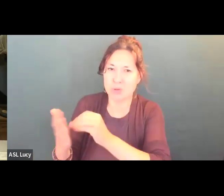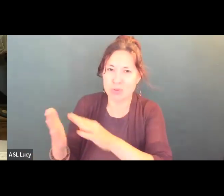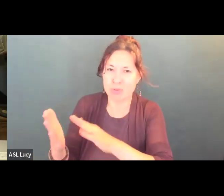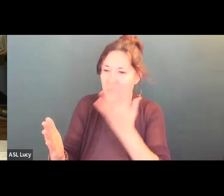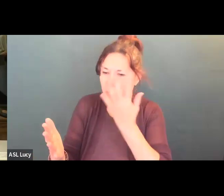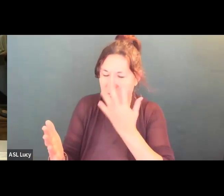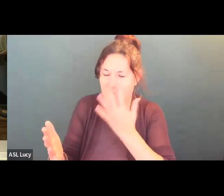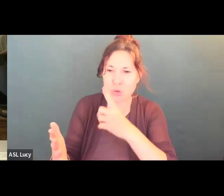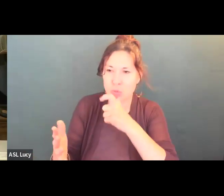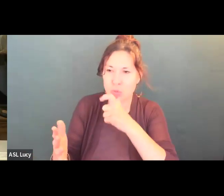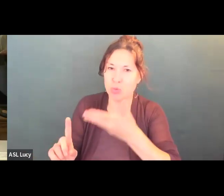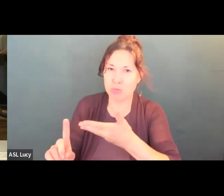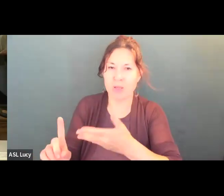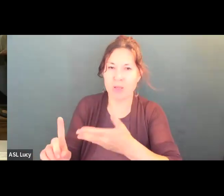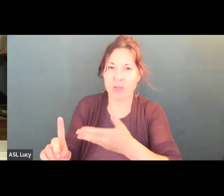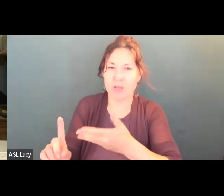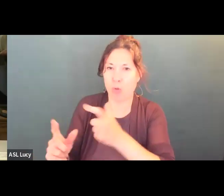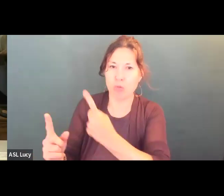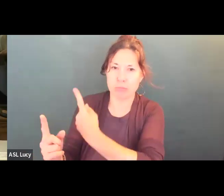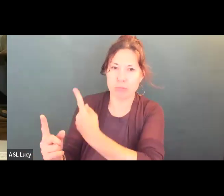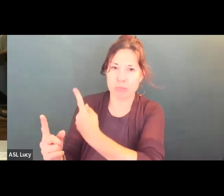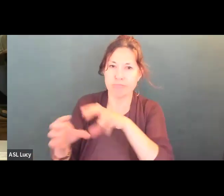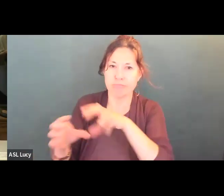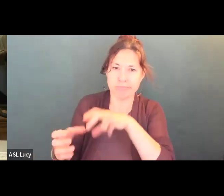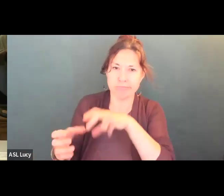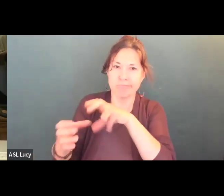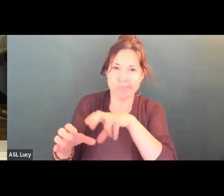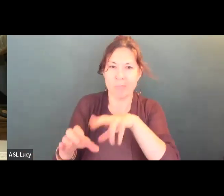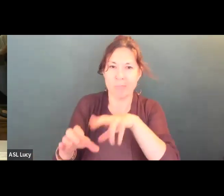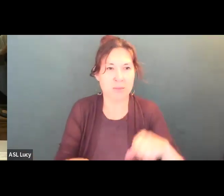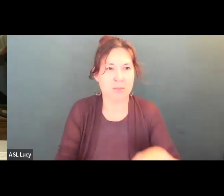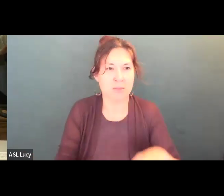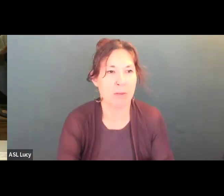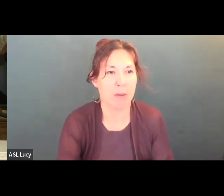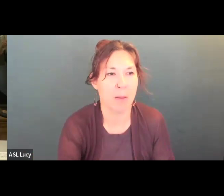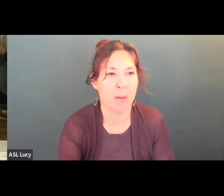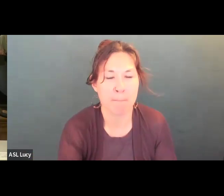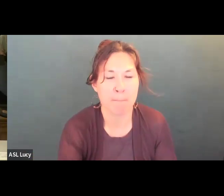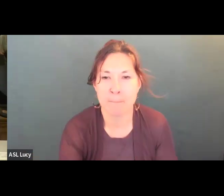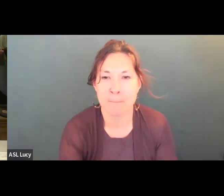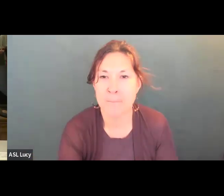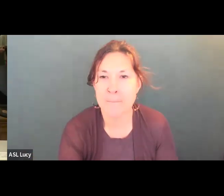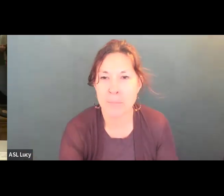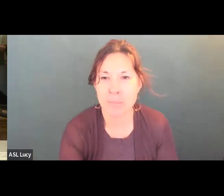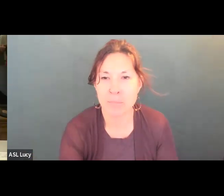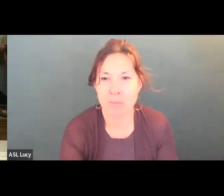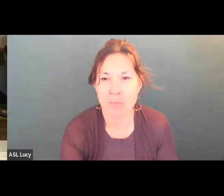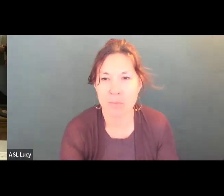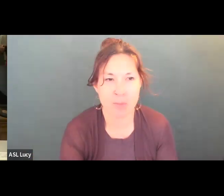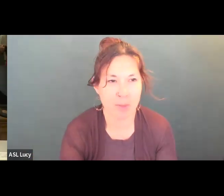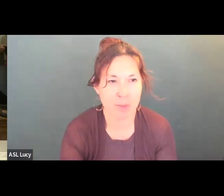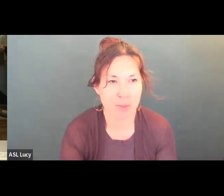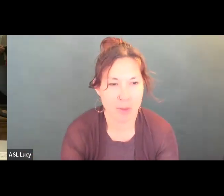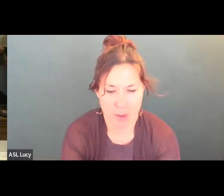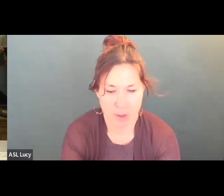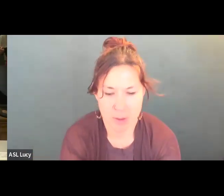students getting on and off the bus. And then I see you have another question, but just the last thing I'll add is, this is, this